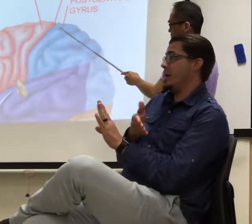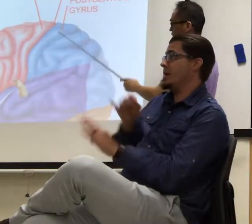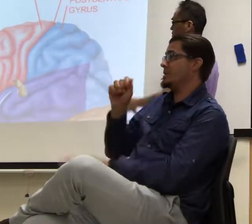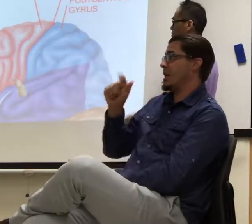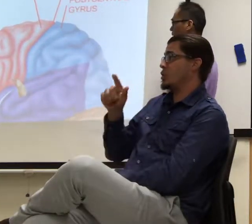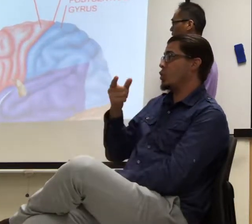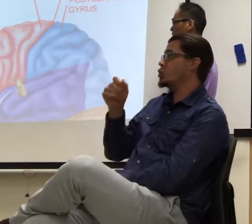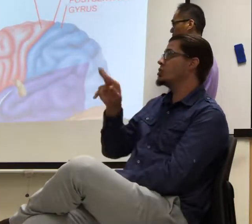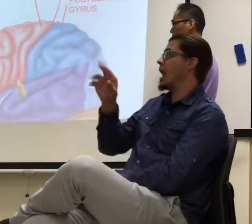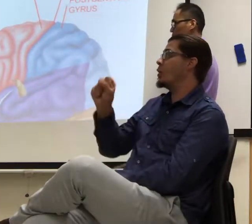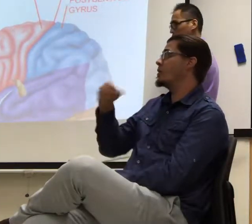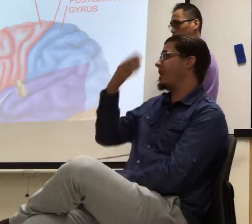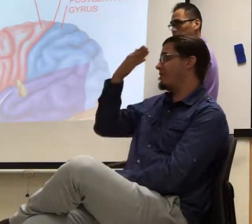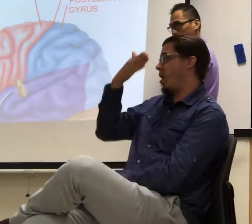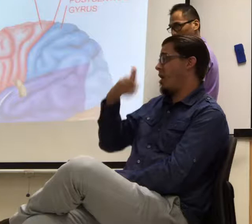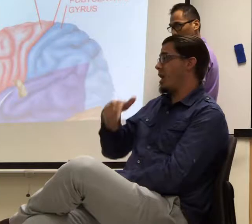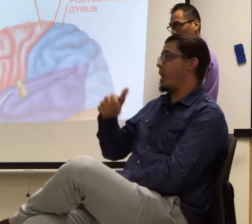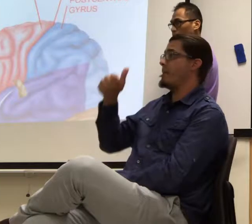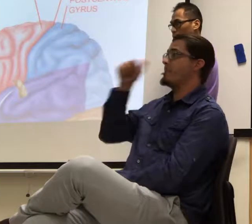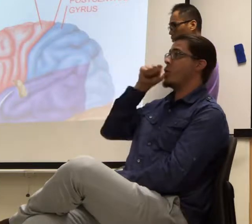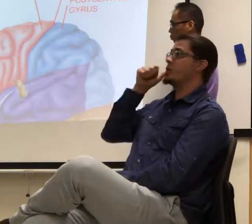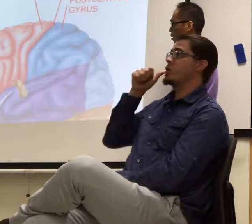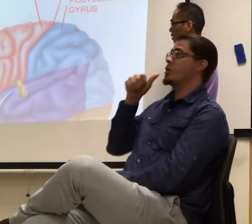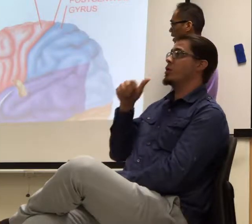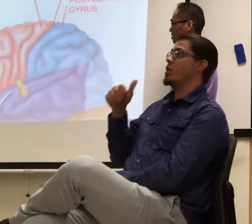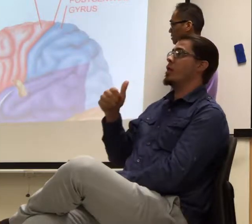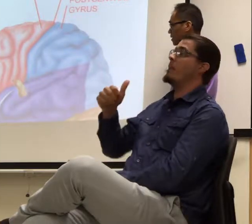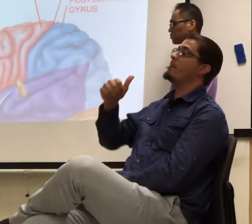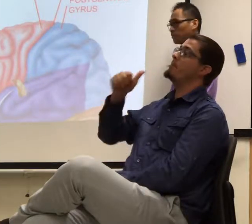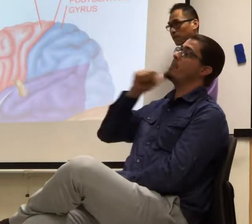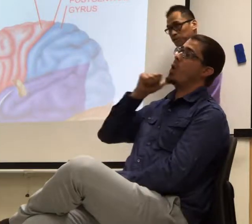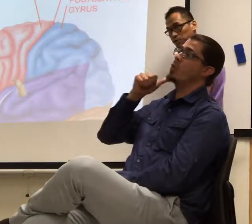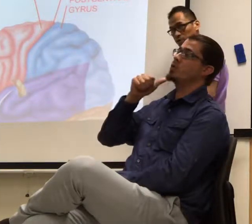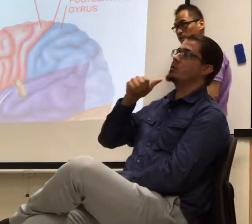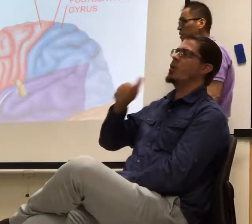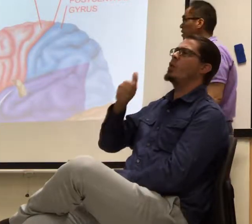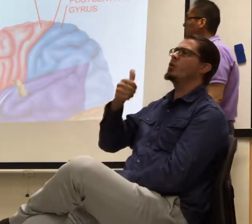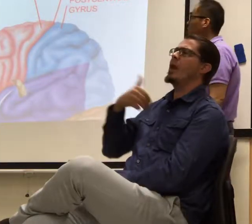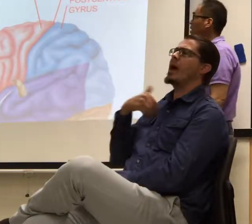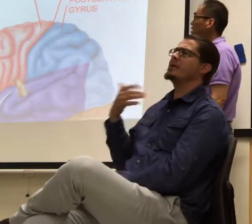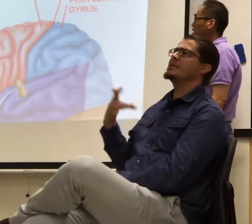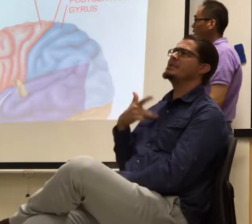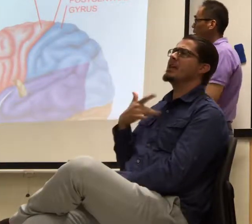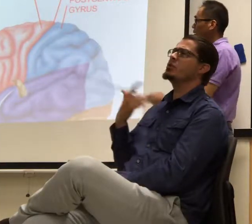and the post-central gyrus posterior to it. Which one has a sensory function?